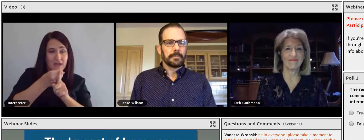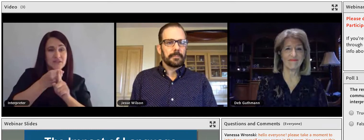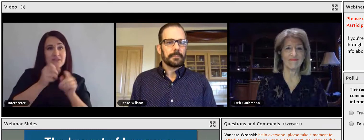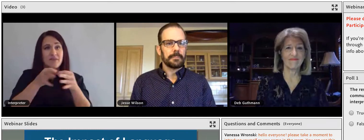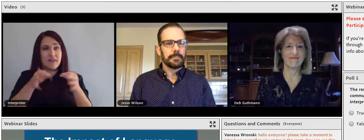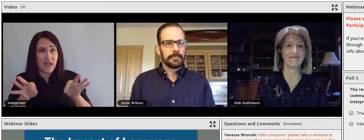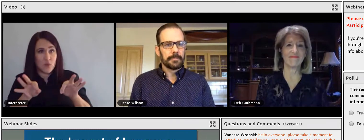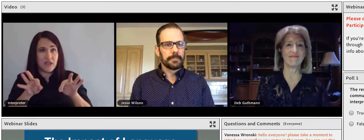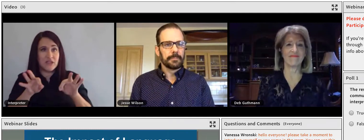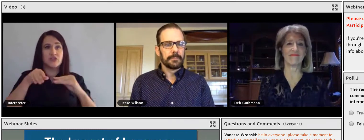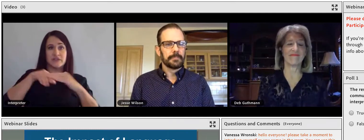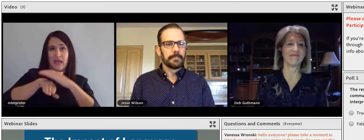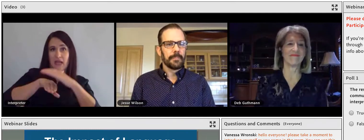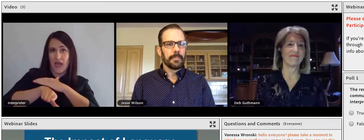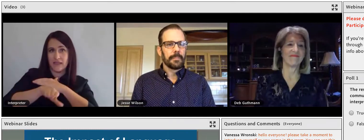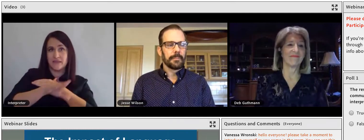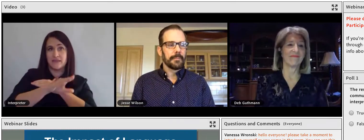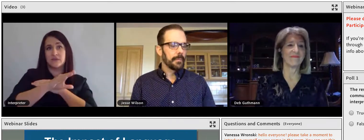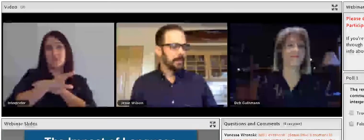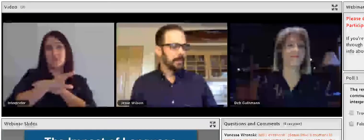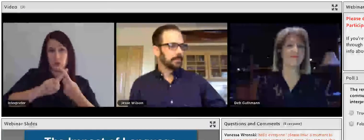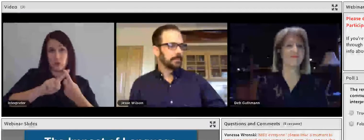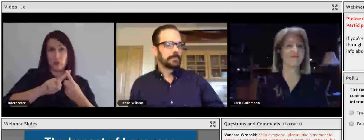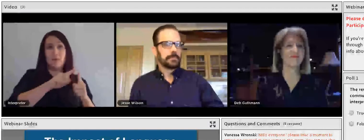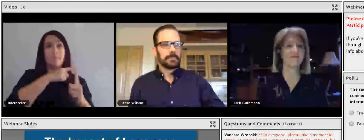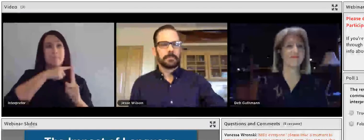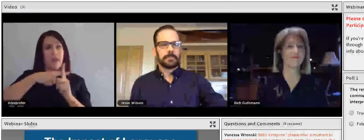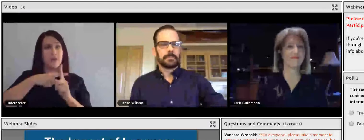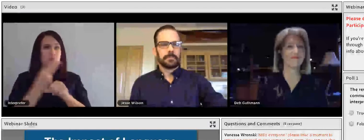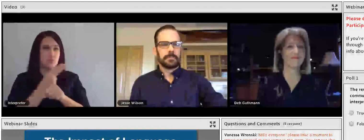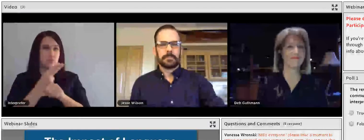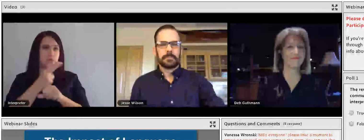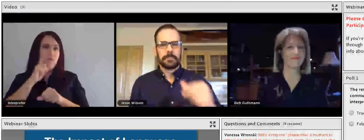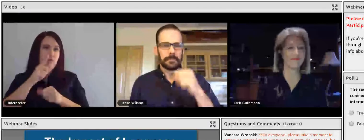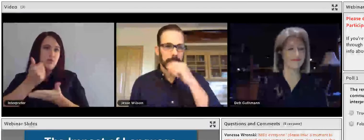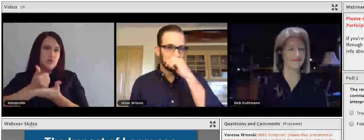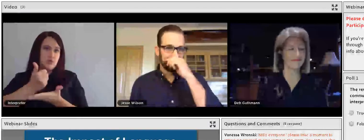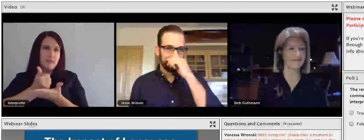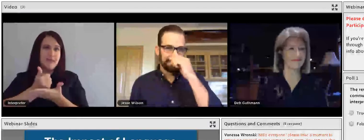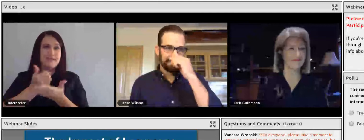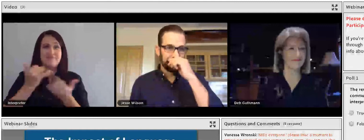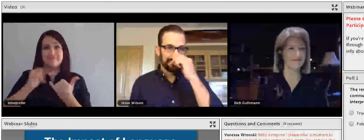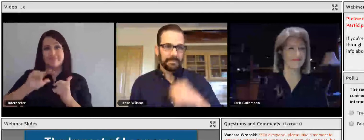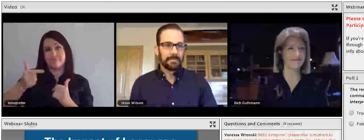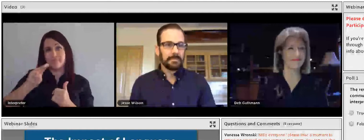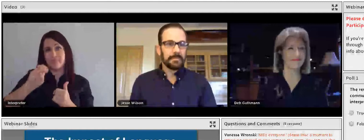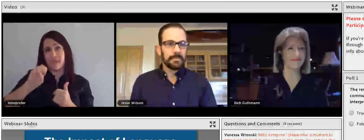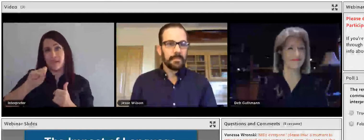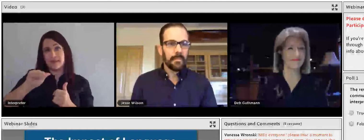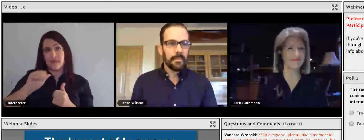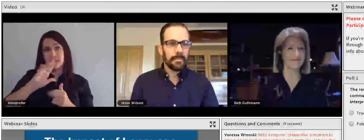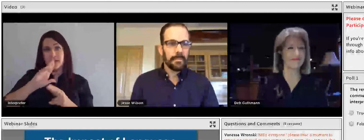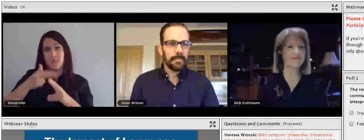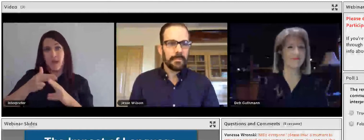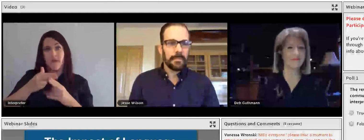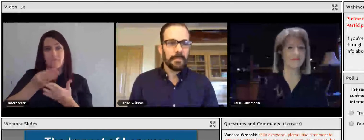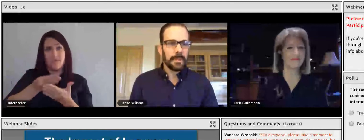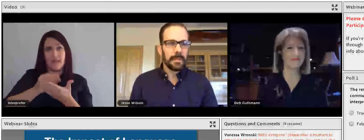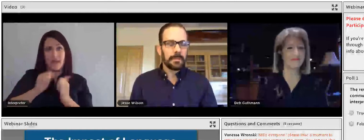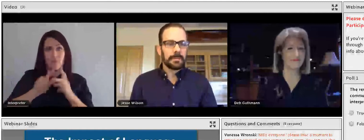access to and use of treatment. So I'm going to pass it on to Melissa to talk about our funding and how we got started today.